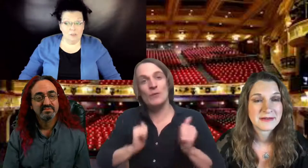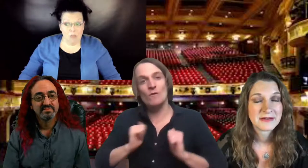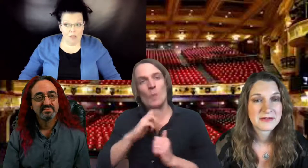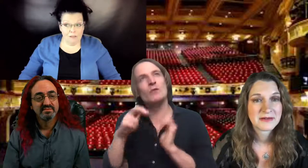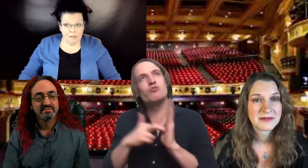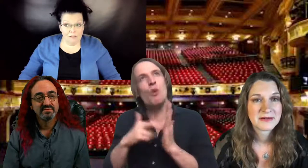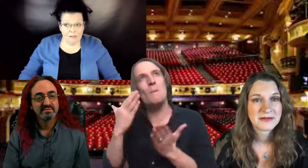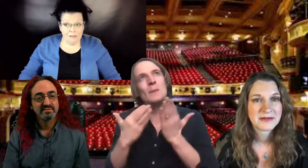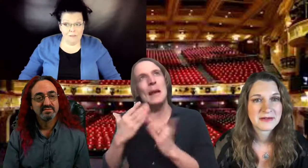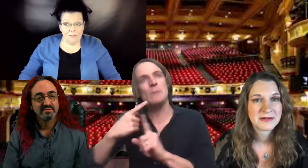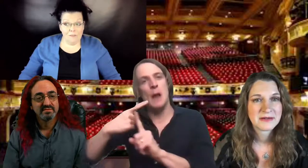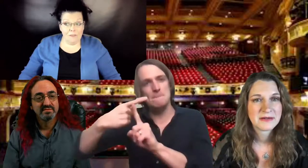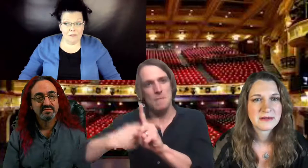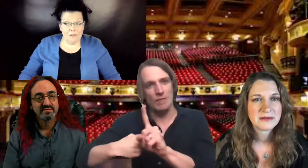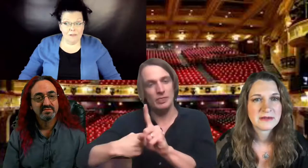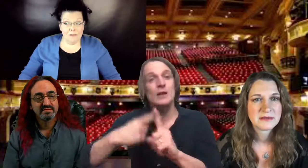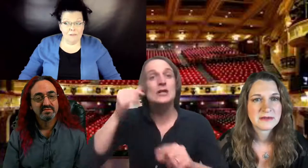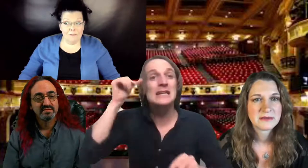end of the run,